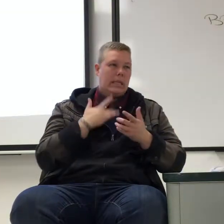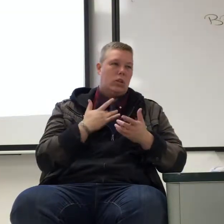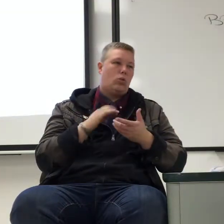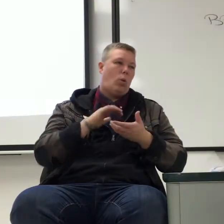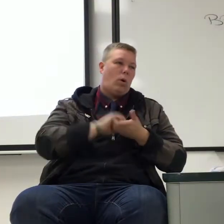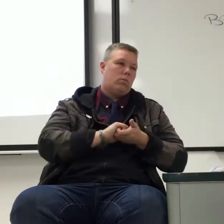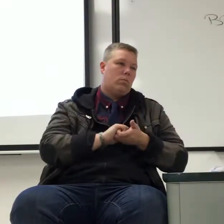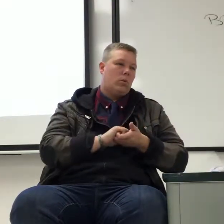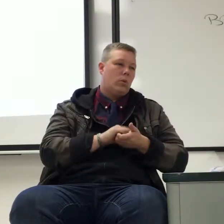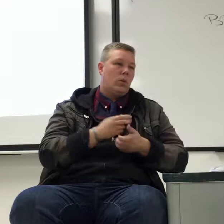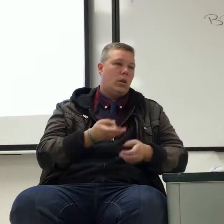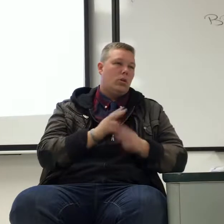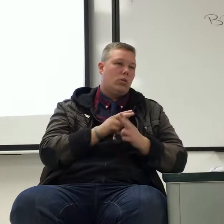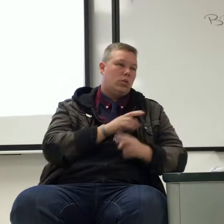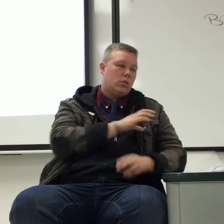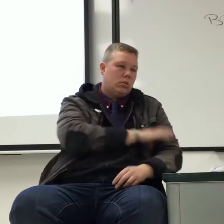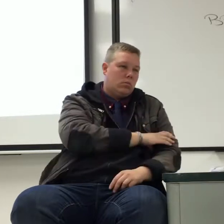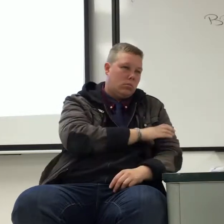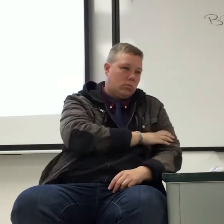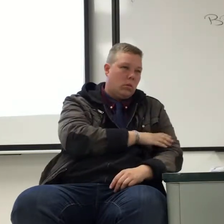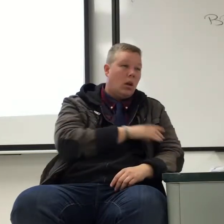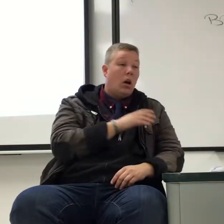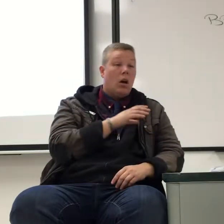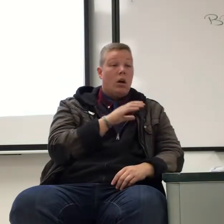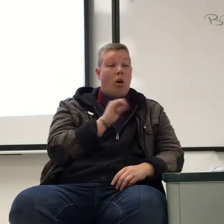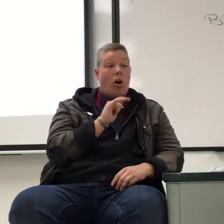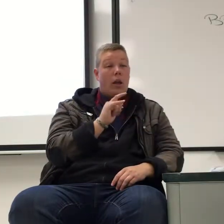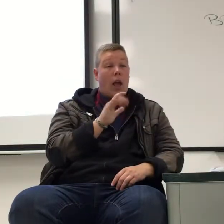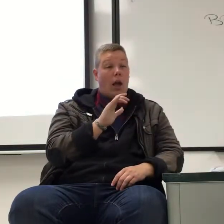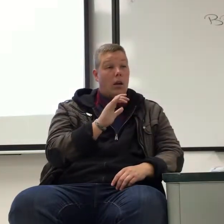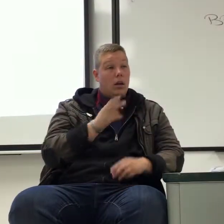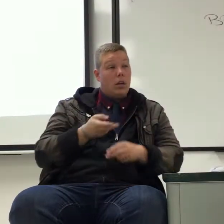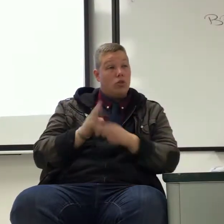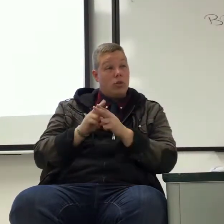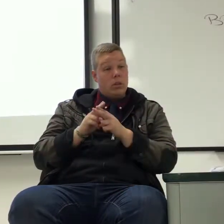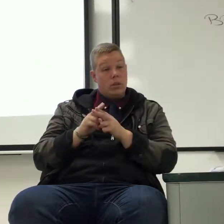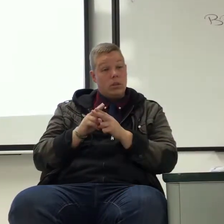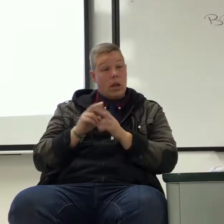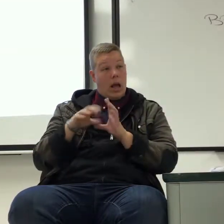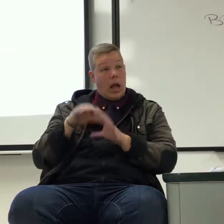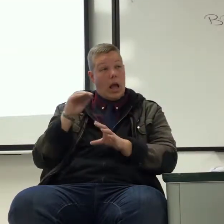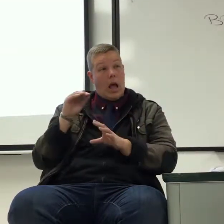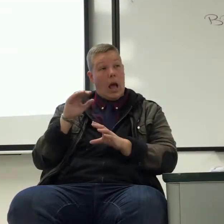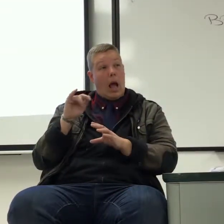see an increase in cardiac output, you will also observe an increase in peripheral resistance